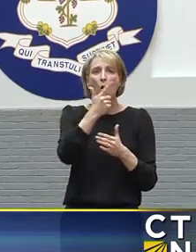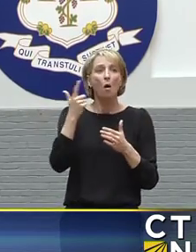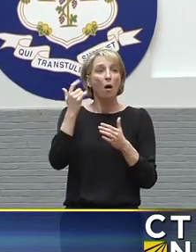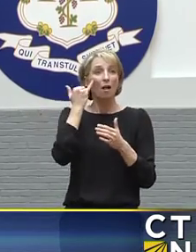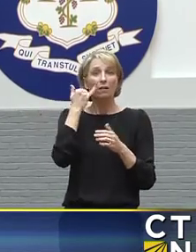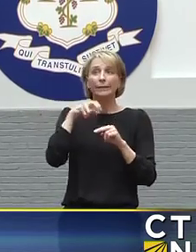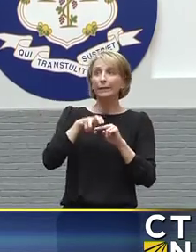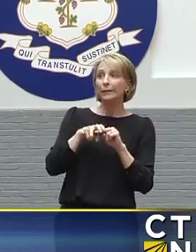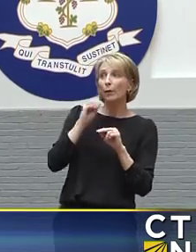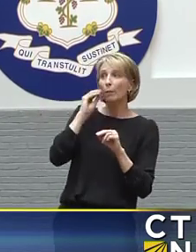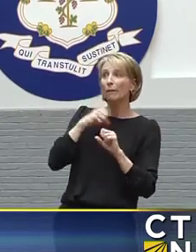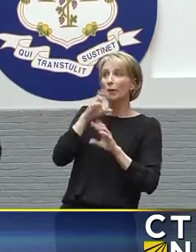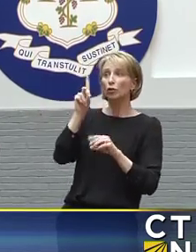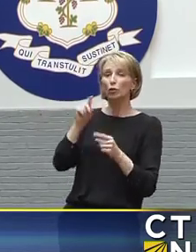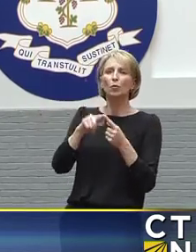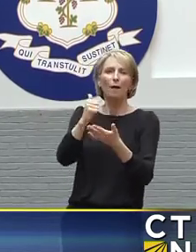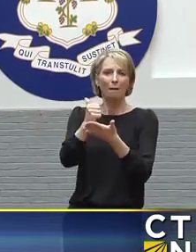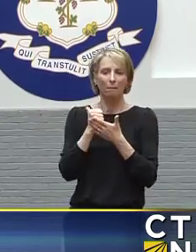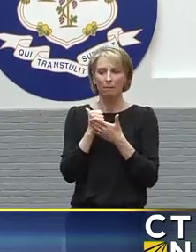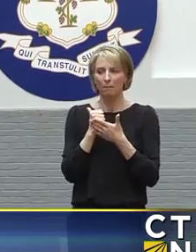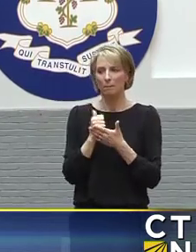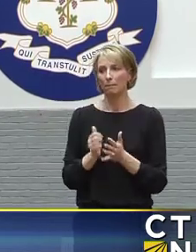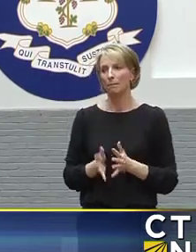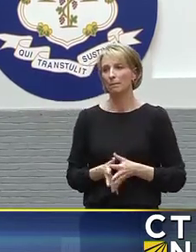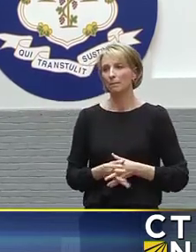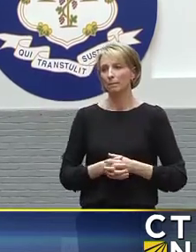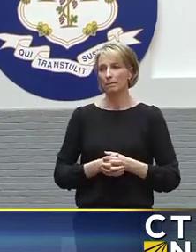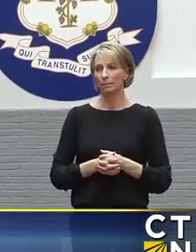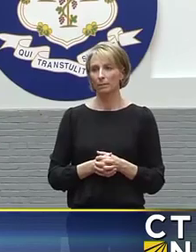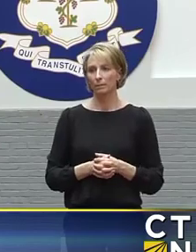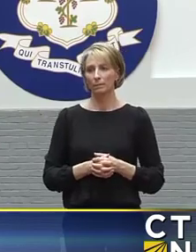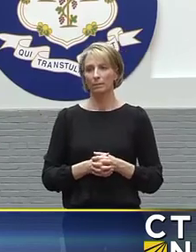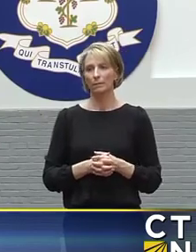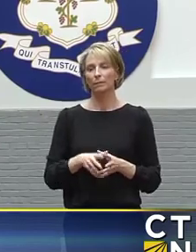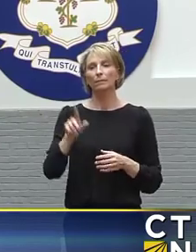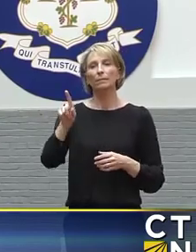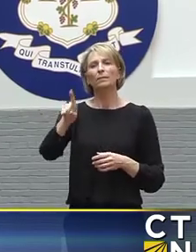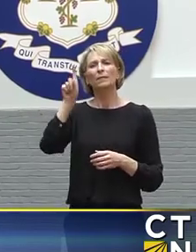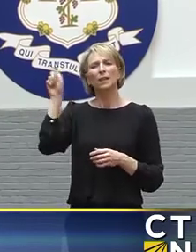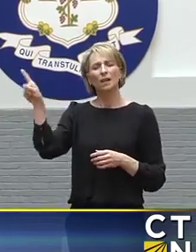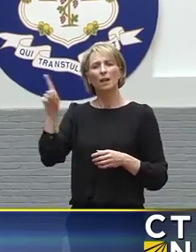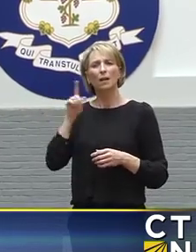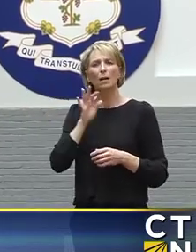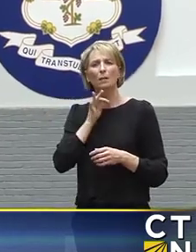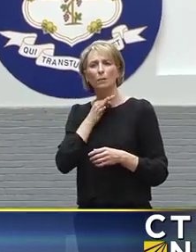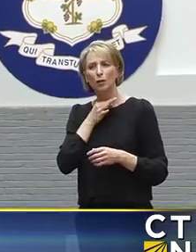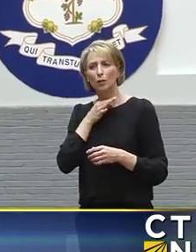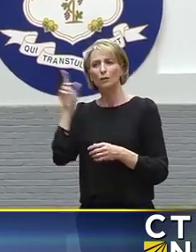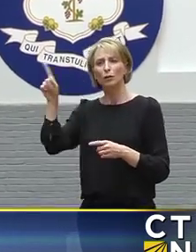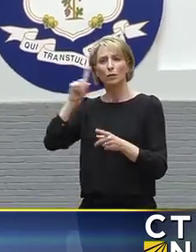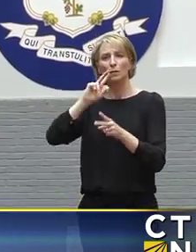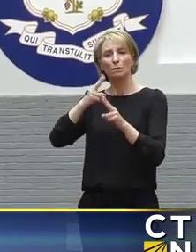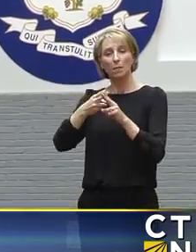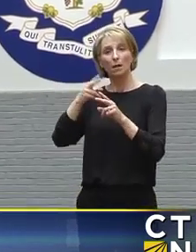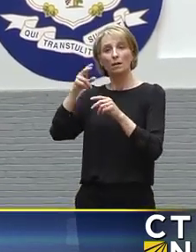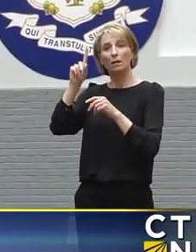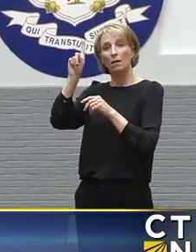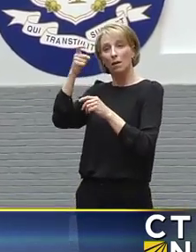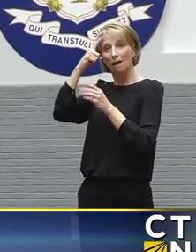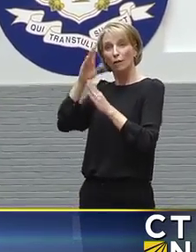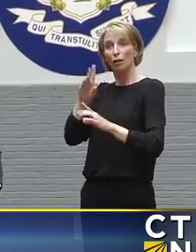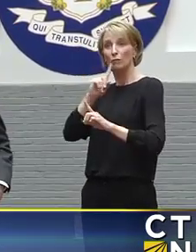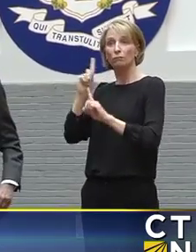themselves in that position to find a way to serve. You might have a different name for it, but would you say the executive order is the same as